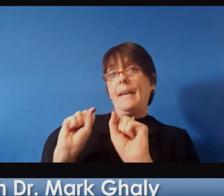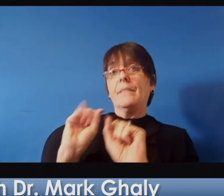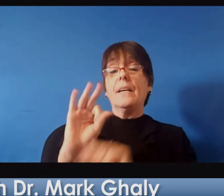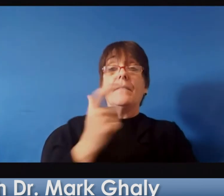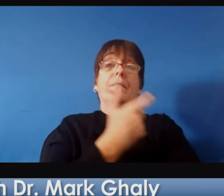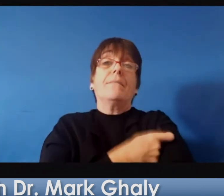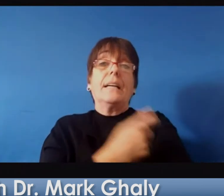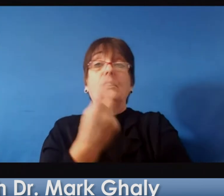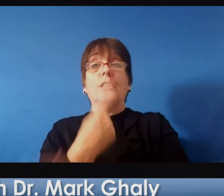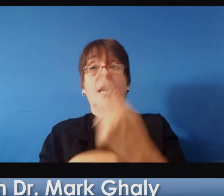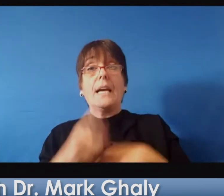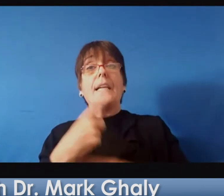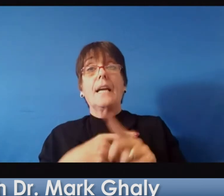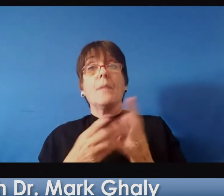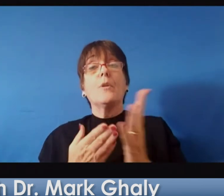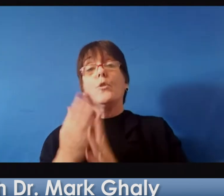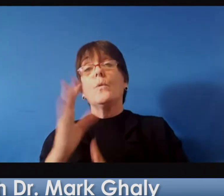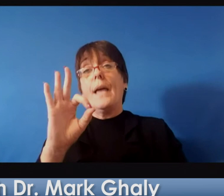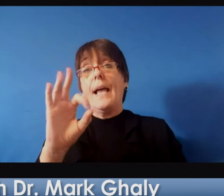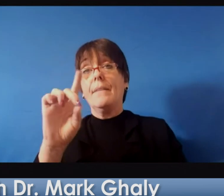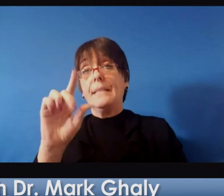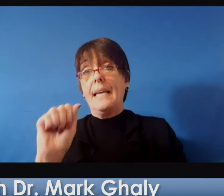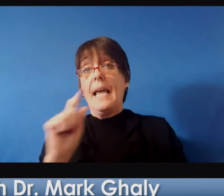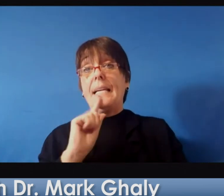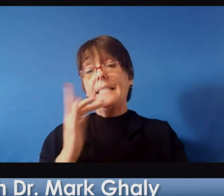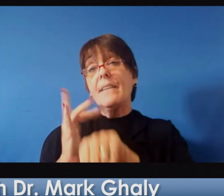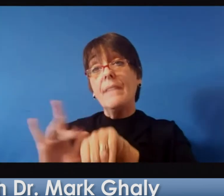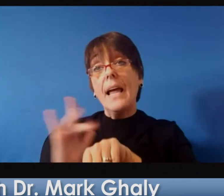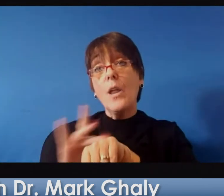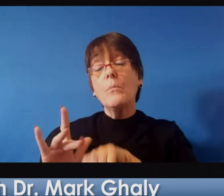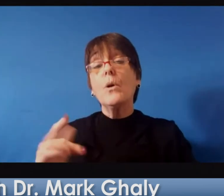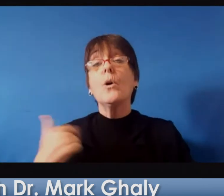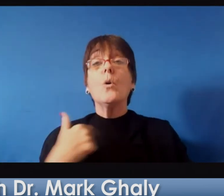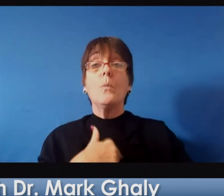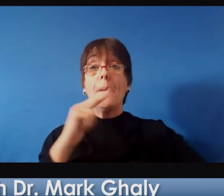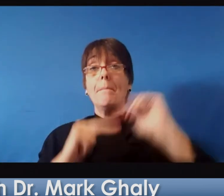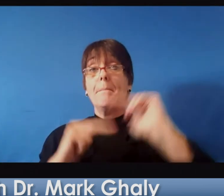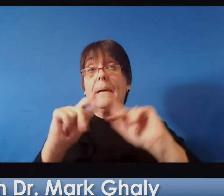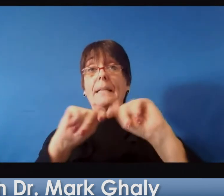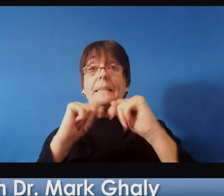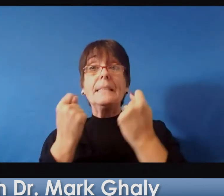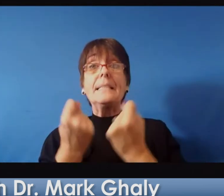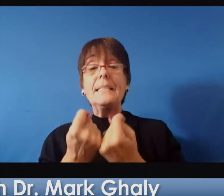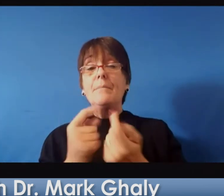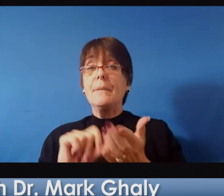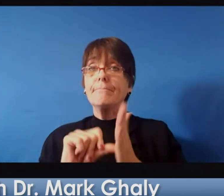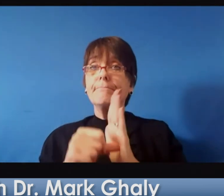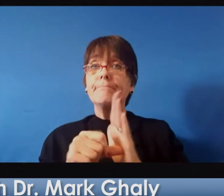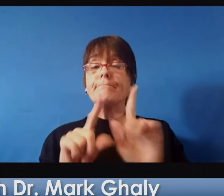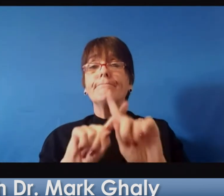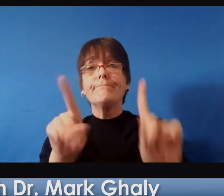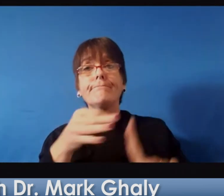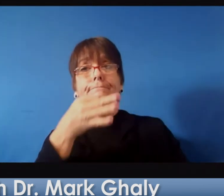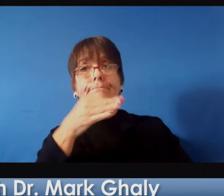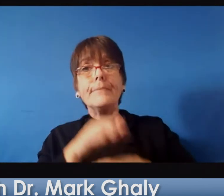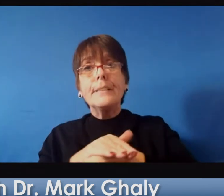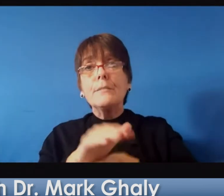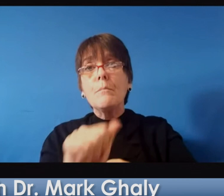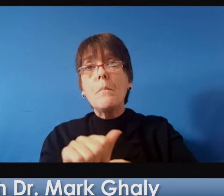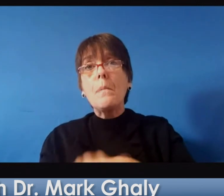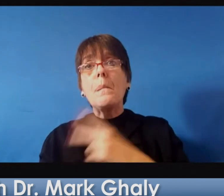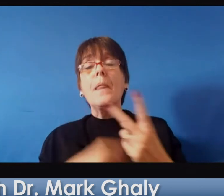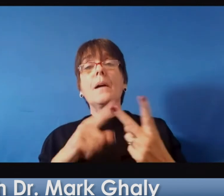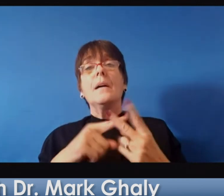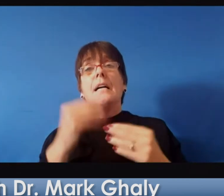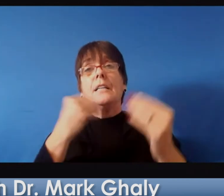come across through the FDA as available. We've built a team of ethicists and other experts, including